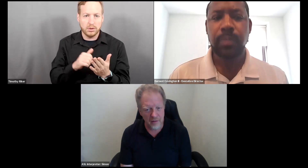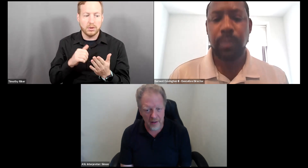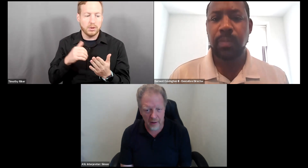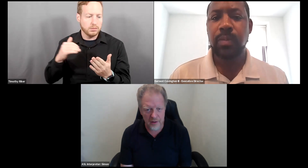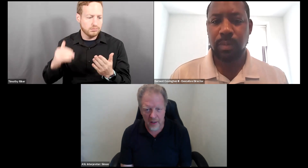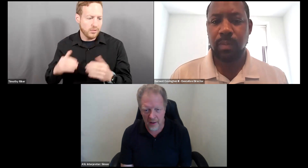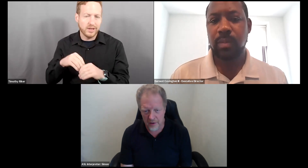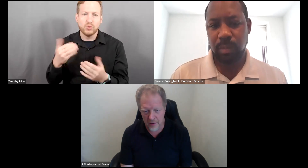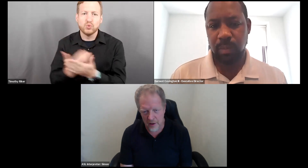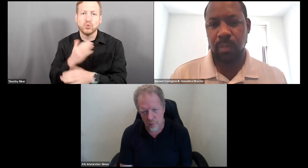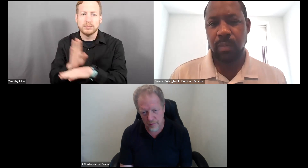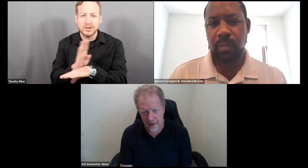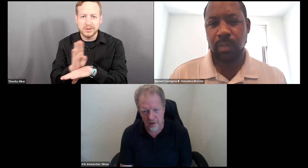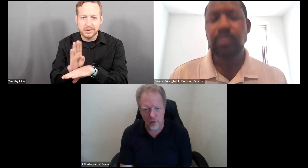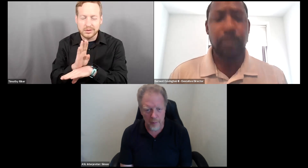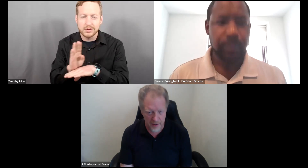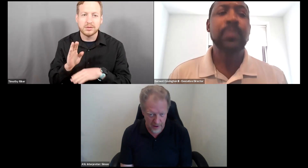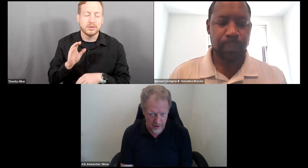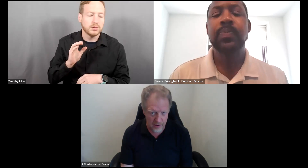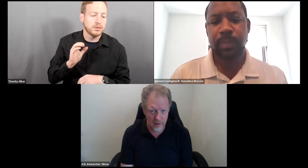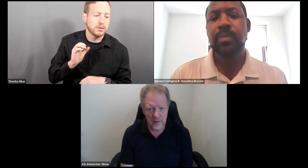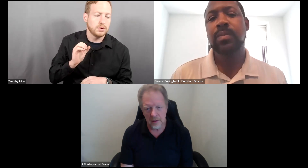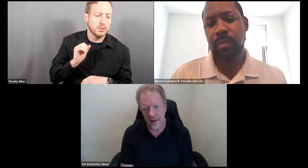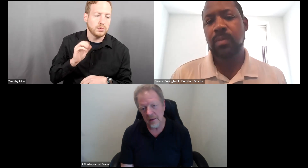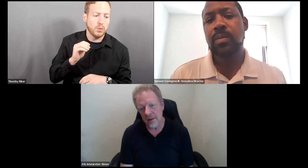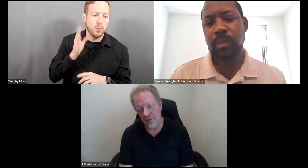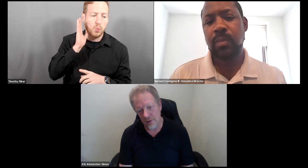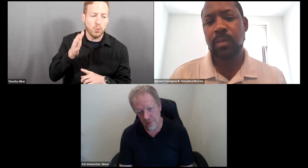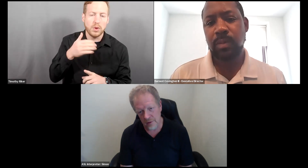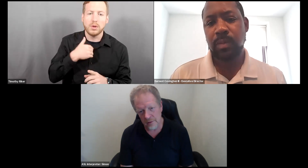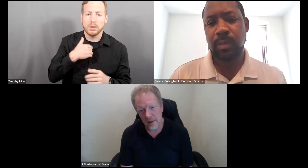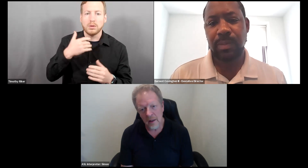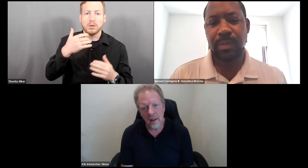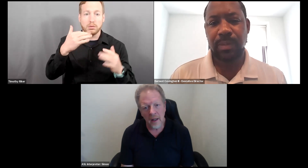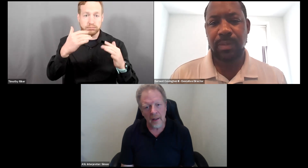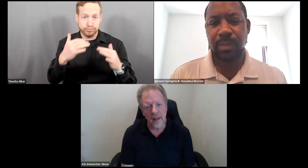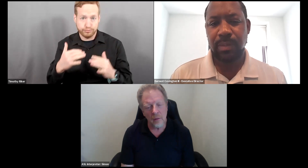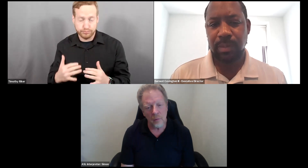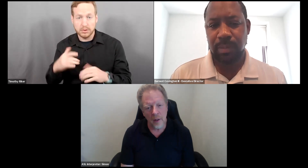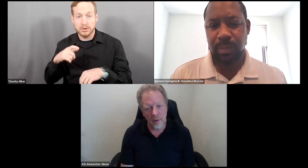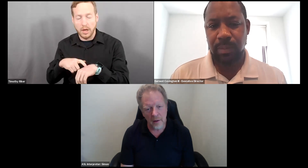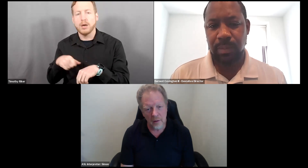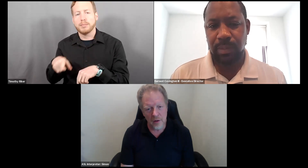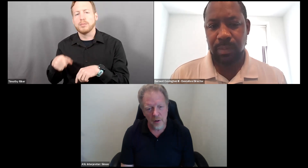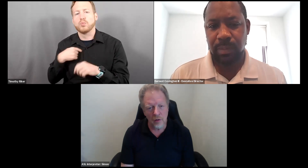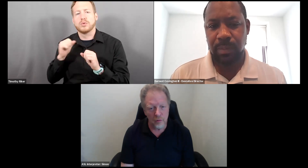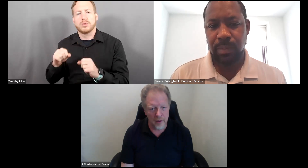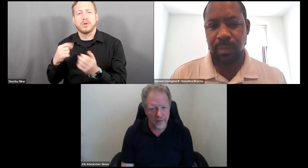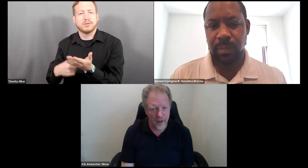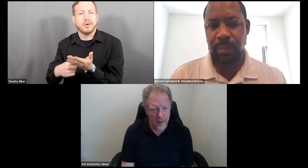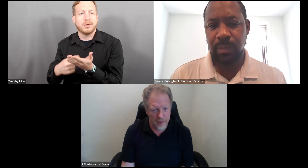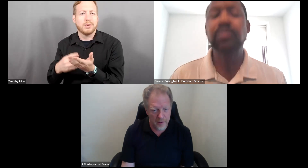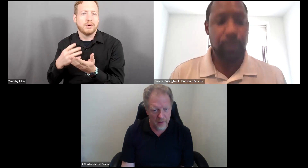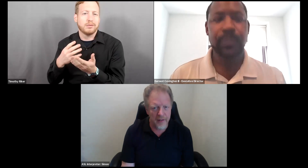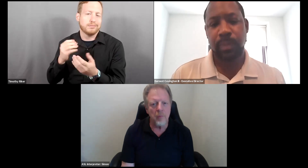address that right now. It's not on the agenda, so let's move it down to new business. Okay, that's first of all. And then what I would like to, as we go through the